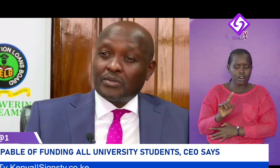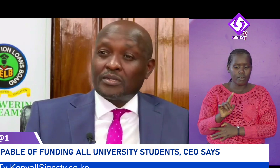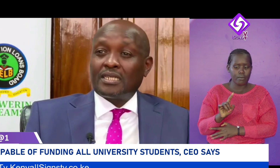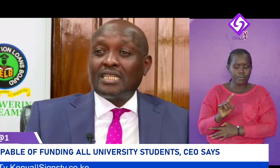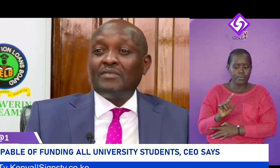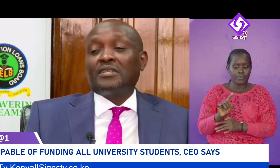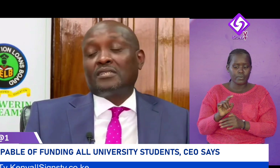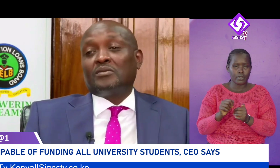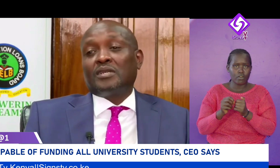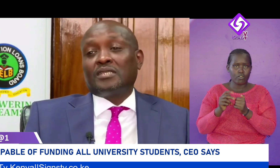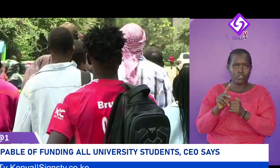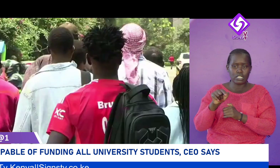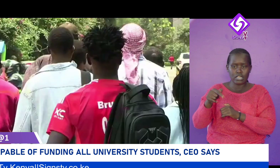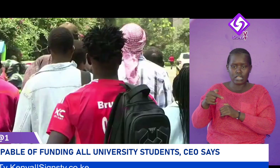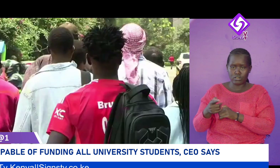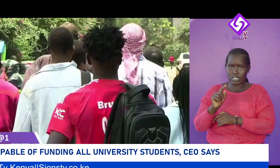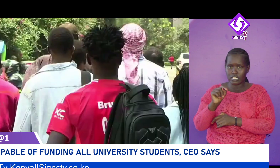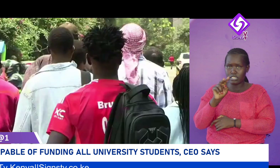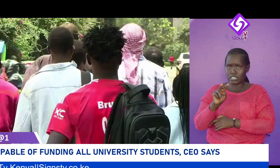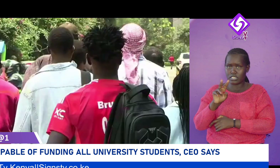114,000 TVET students.